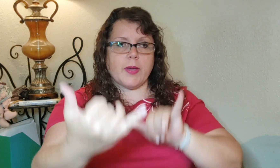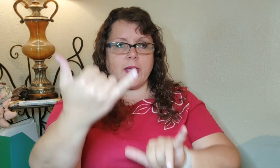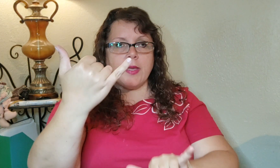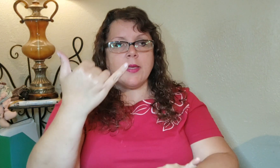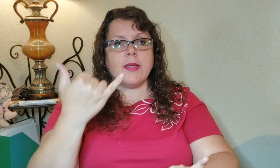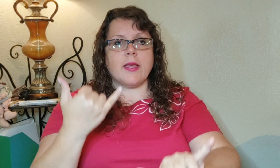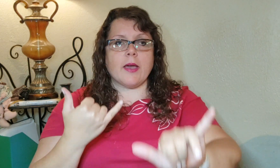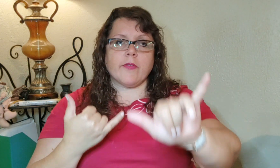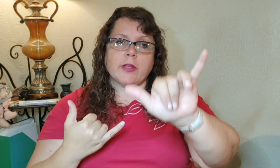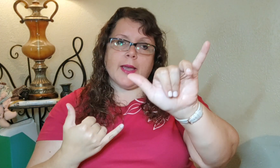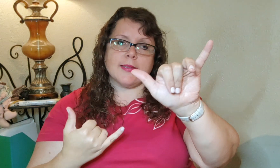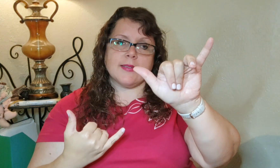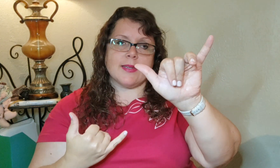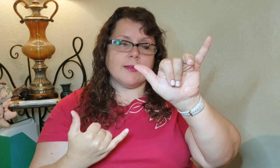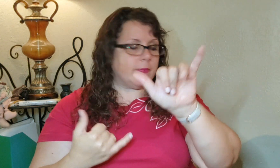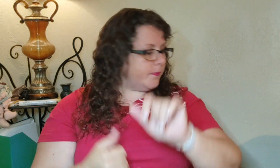way. Everlasting.